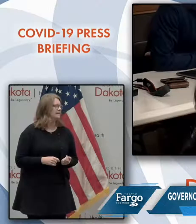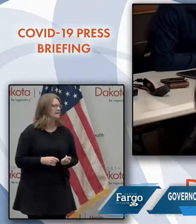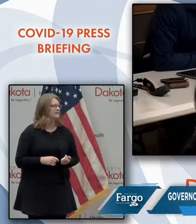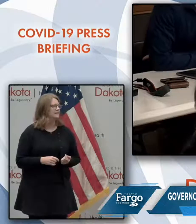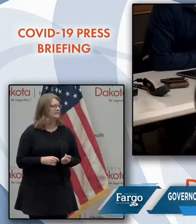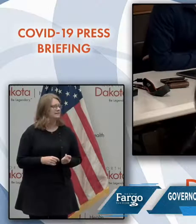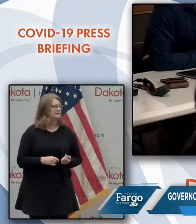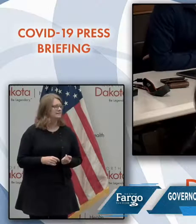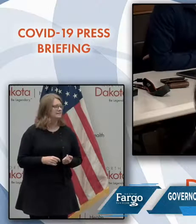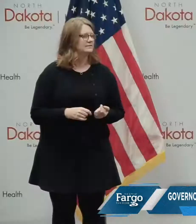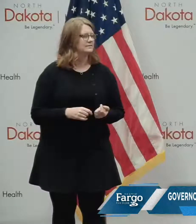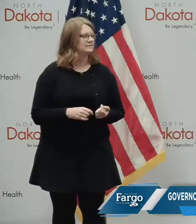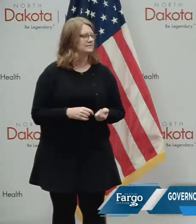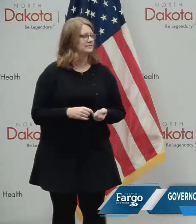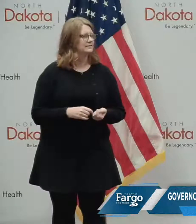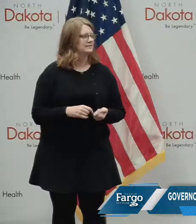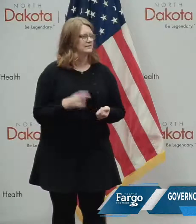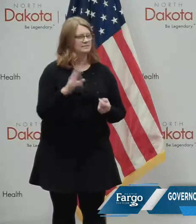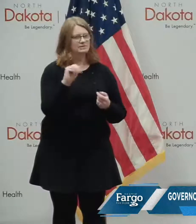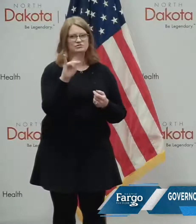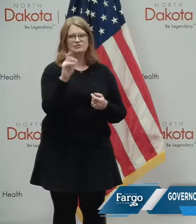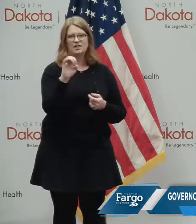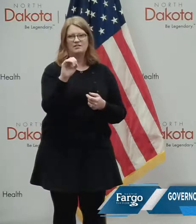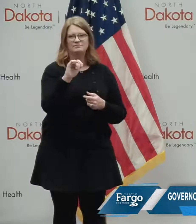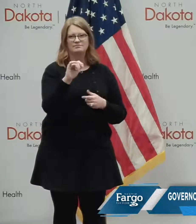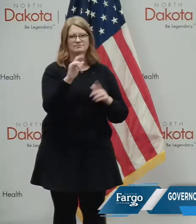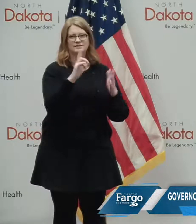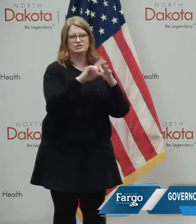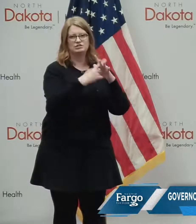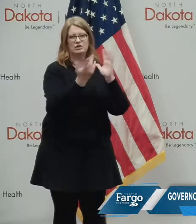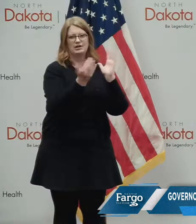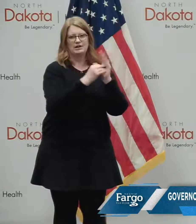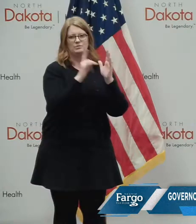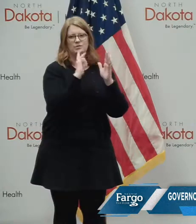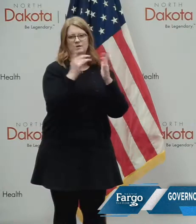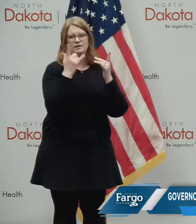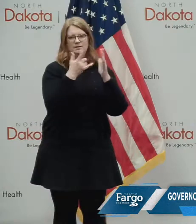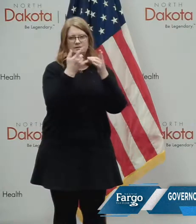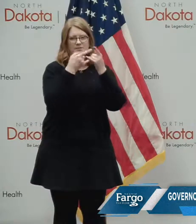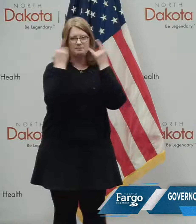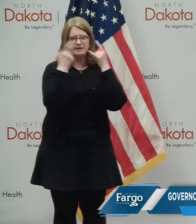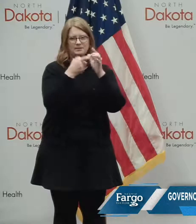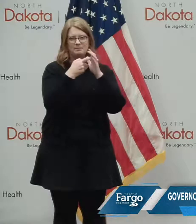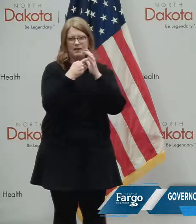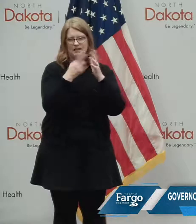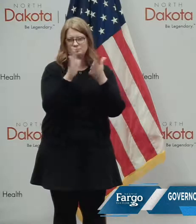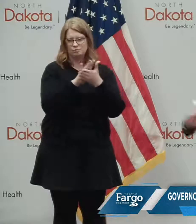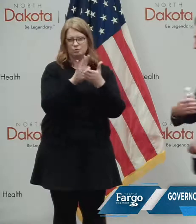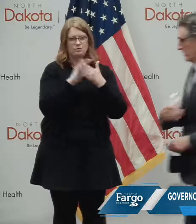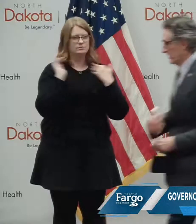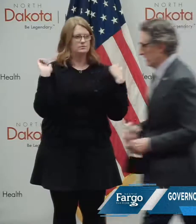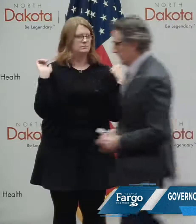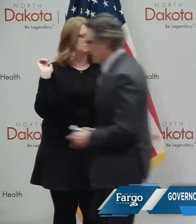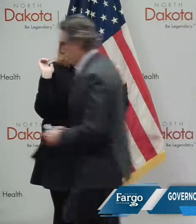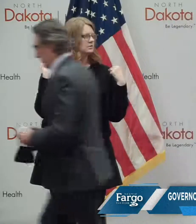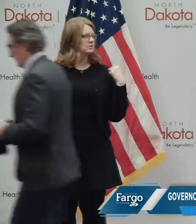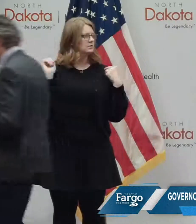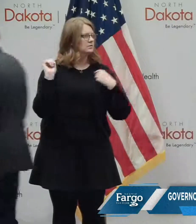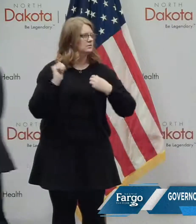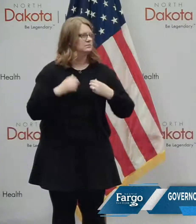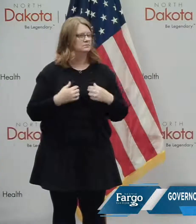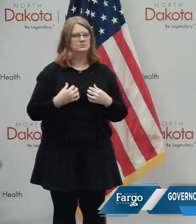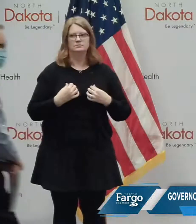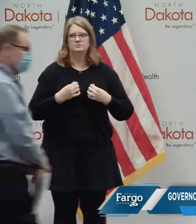Michelle, why don't you start over, and I'll let Kirby take over, because I think it's really about mask mandates for schools. Yeah. Okay. I'll switch with you, Kirby.